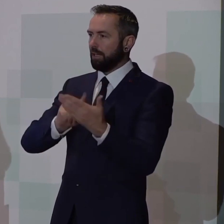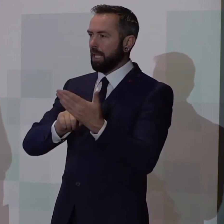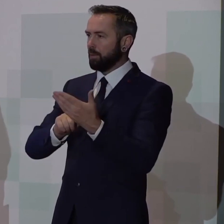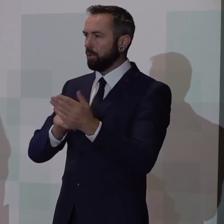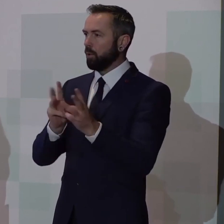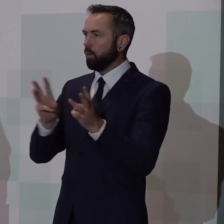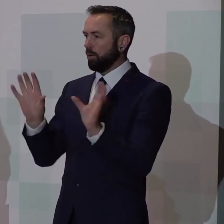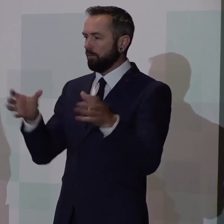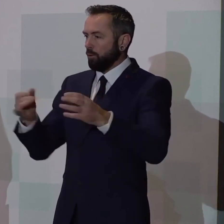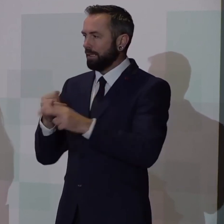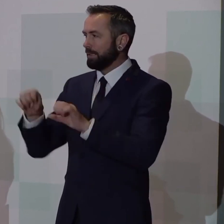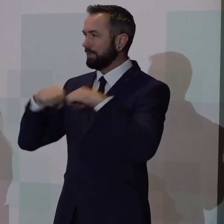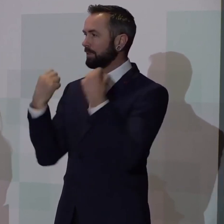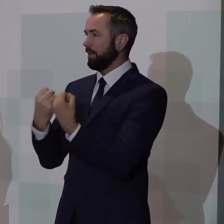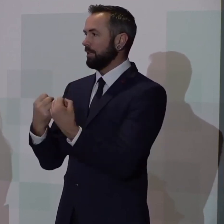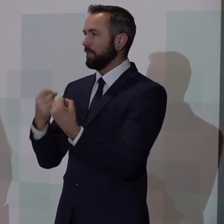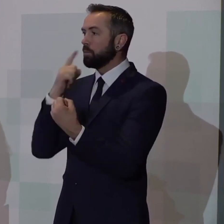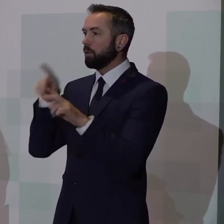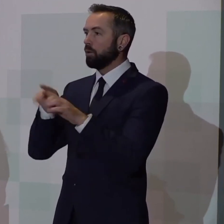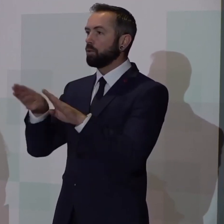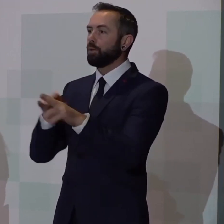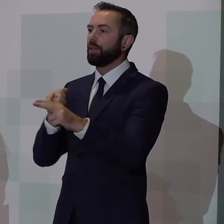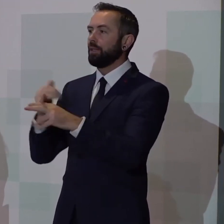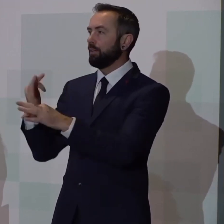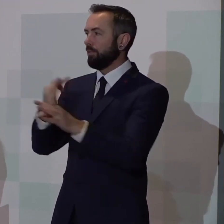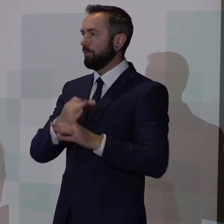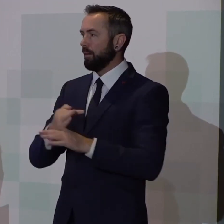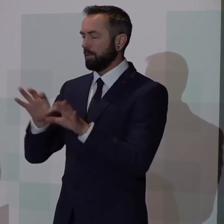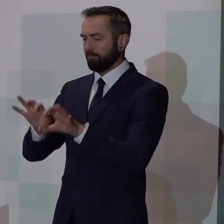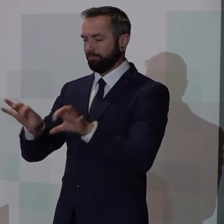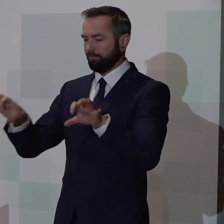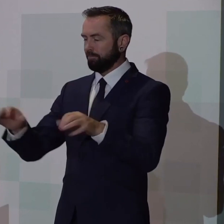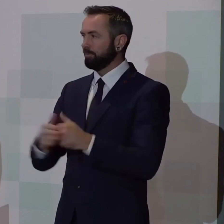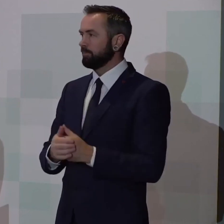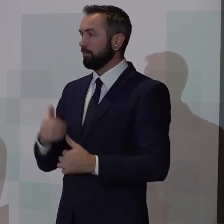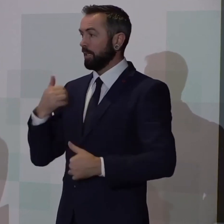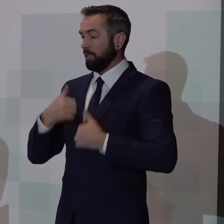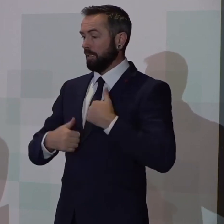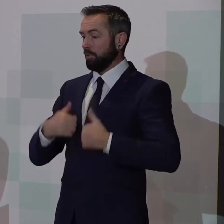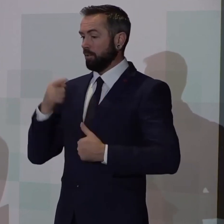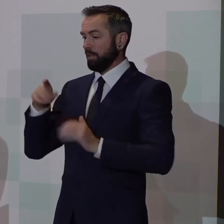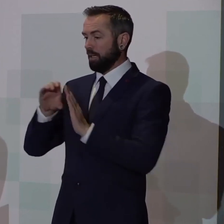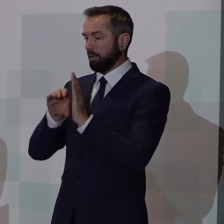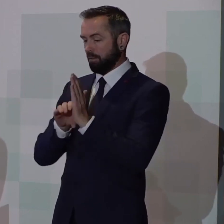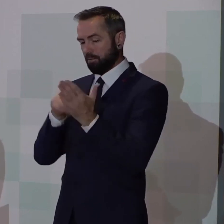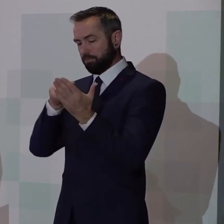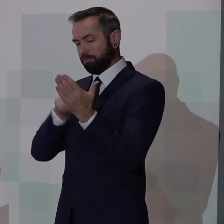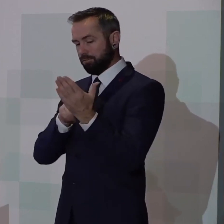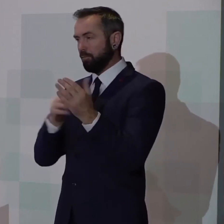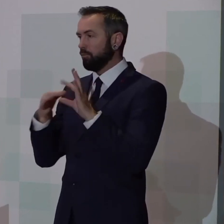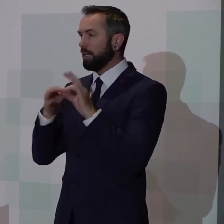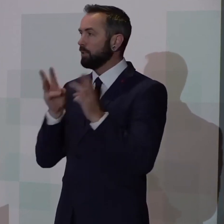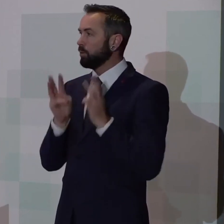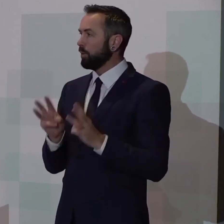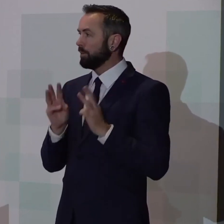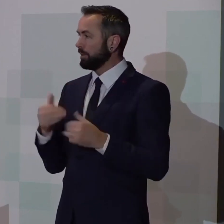society, but also, as I said, within the family. It's interesting, the clause in relation to women, I